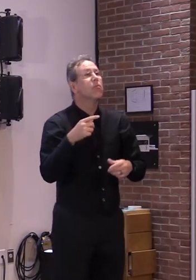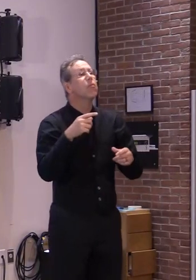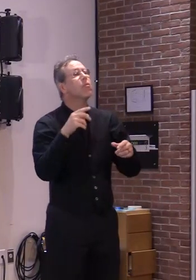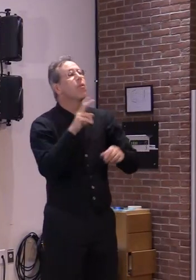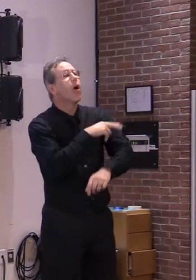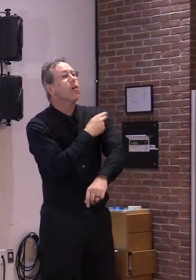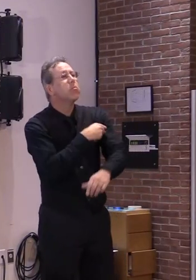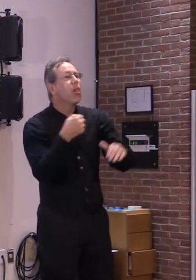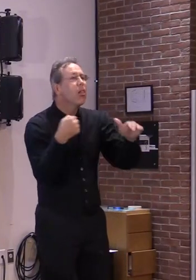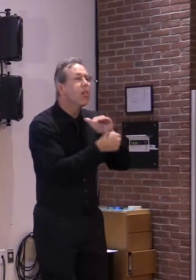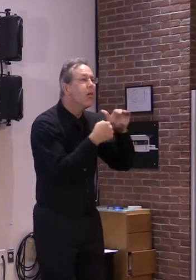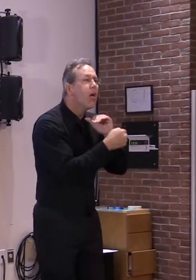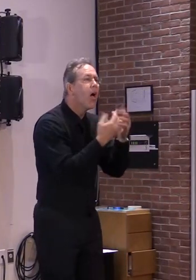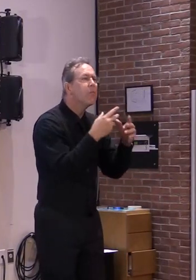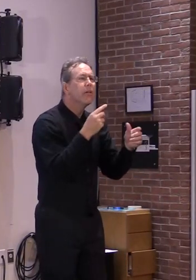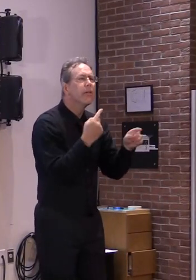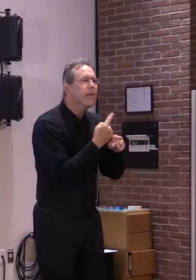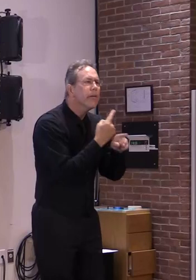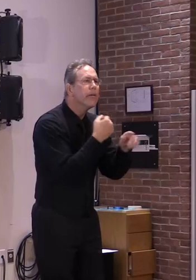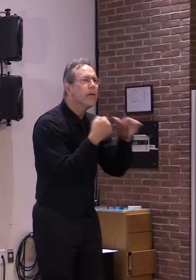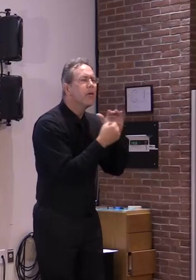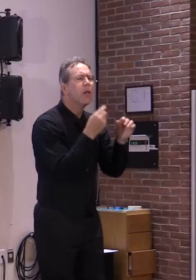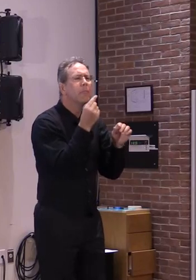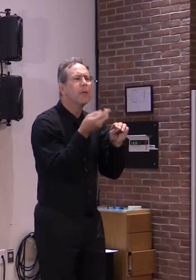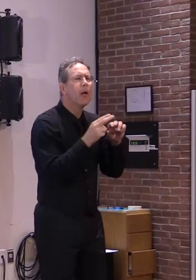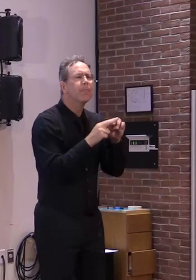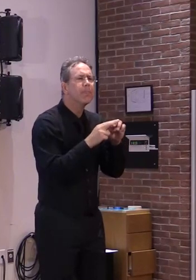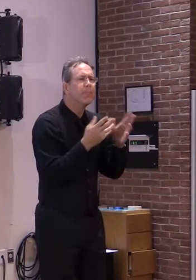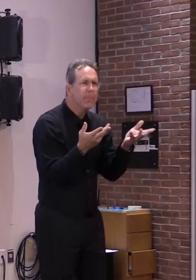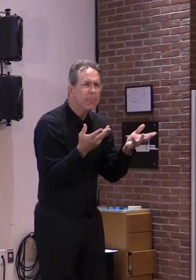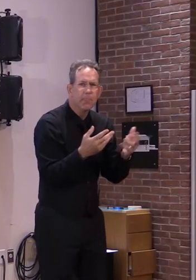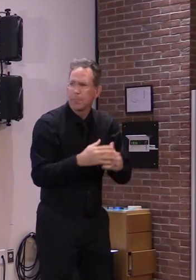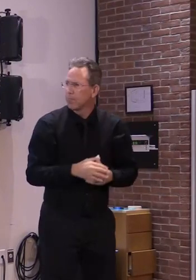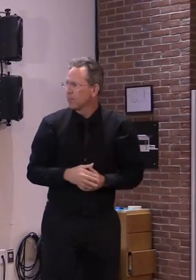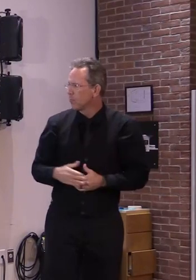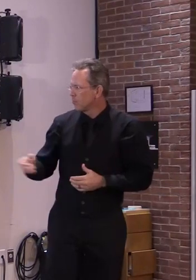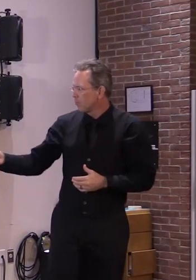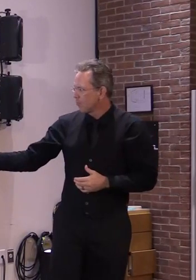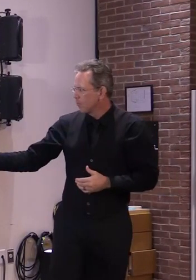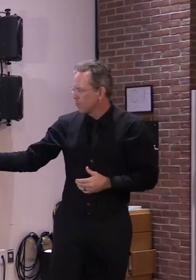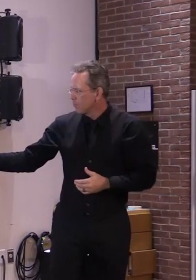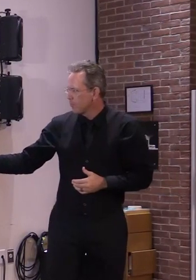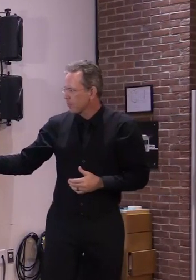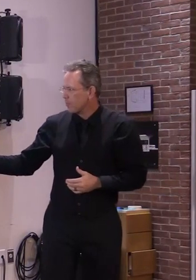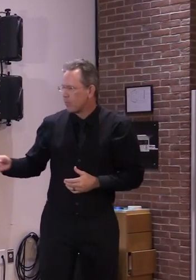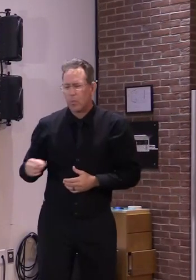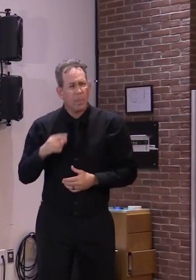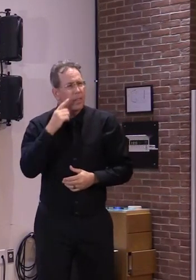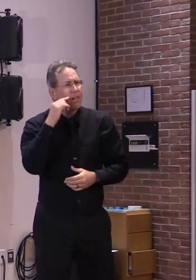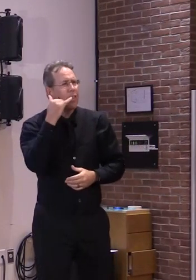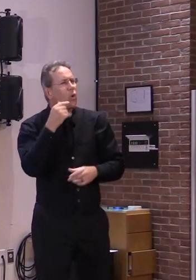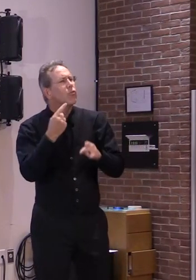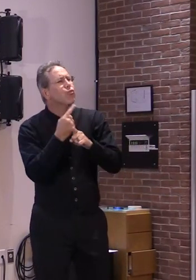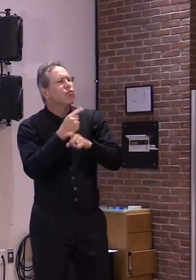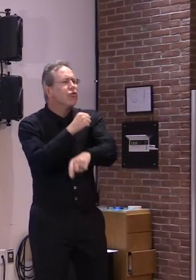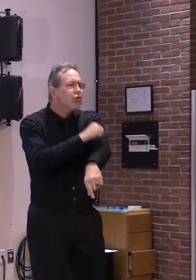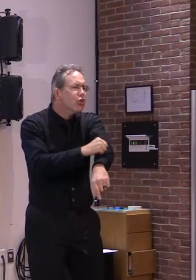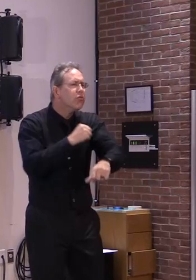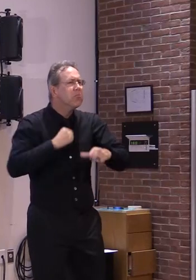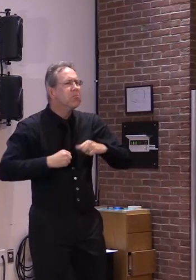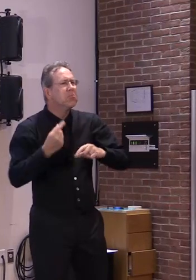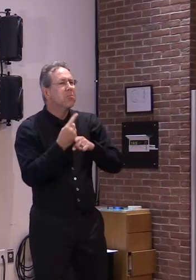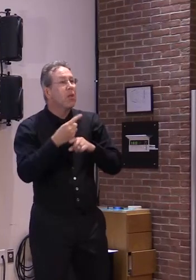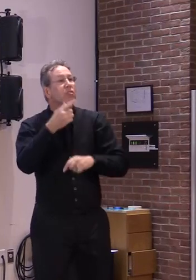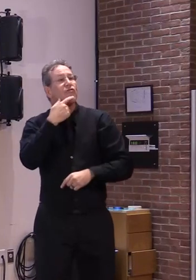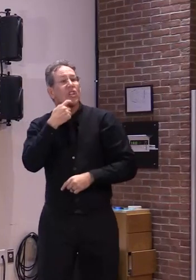with our 14-day average increasing from 1.64 to 4.21. But Vermont continues to have